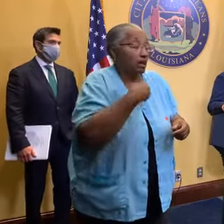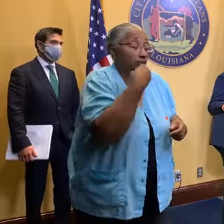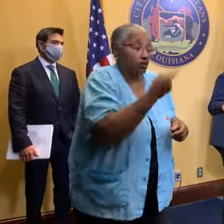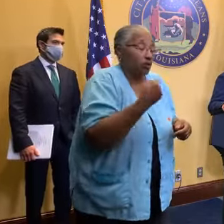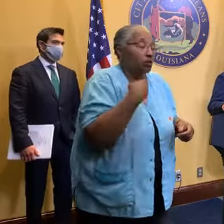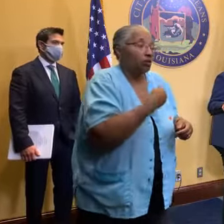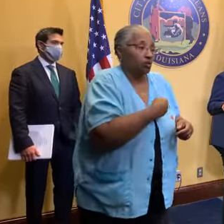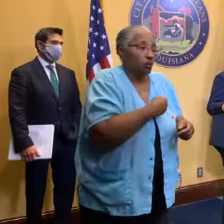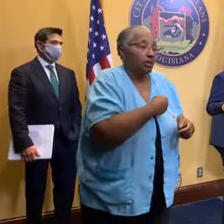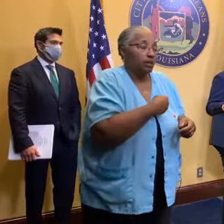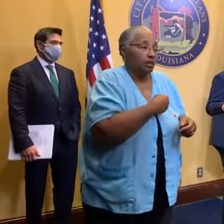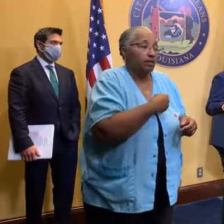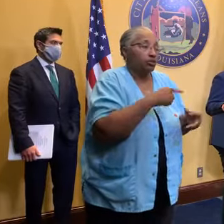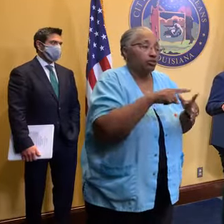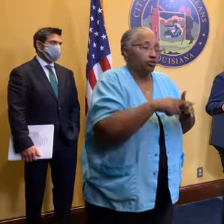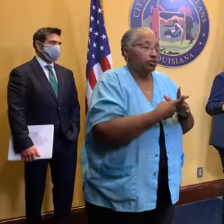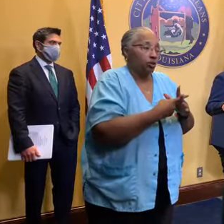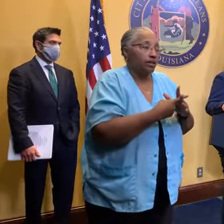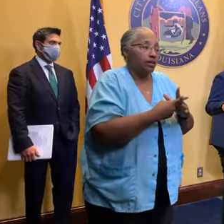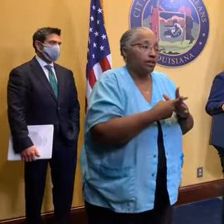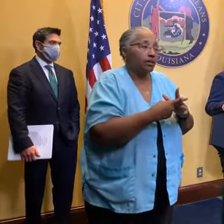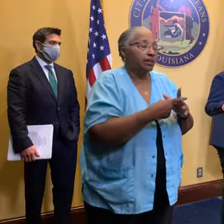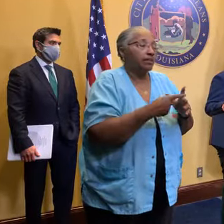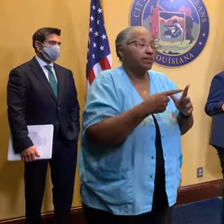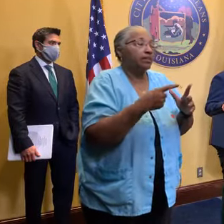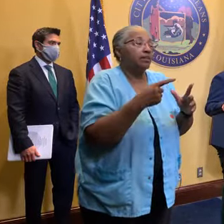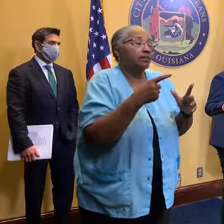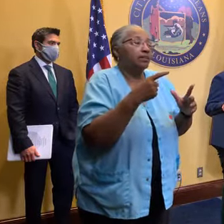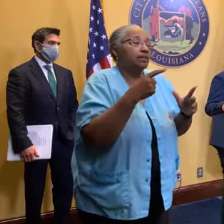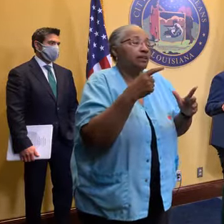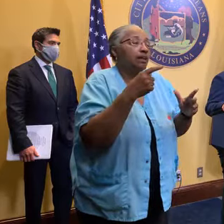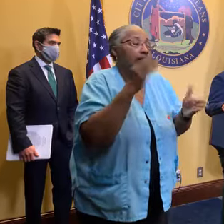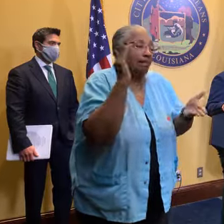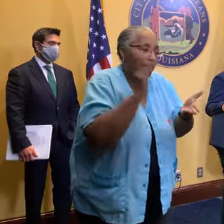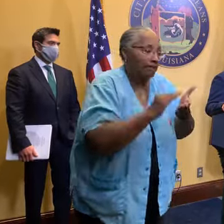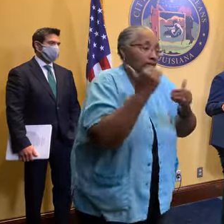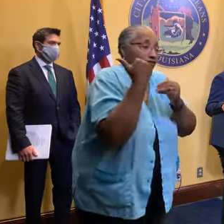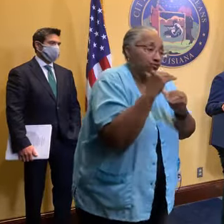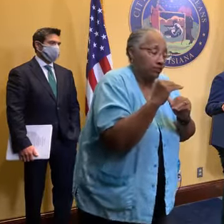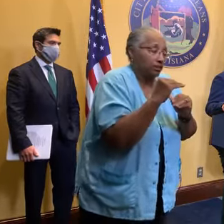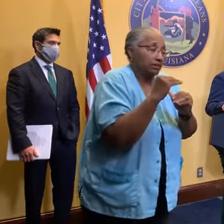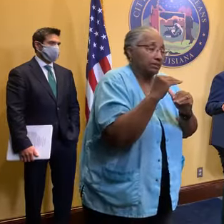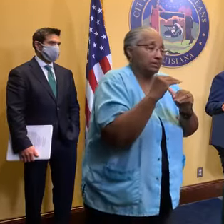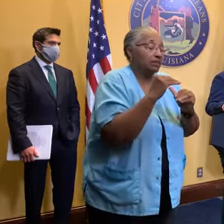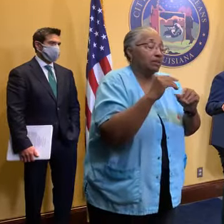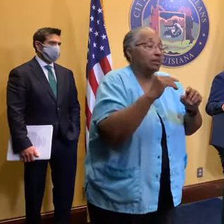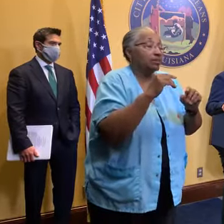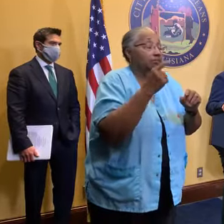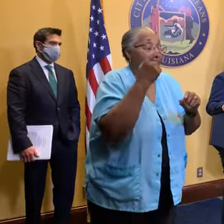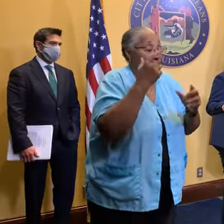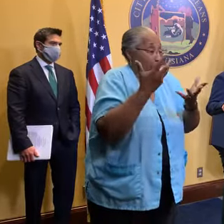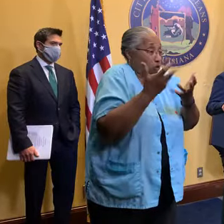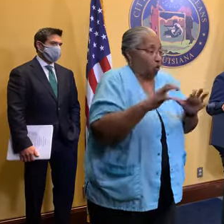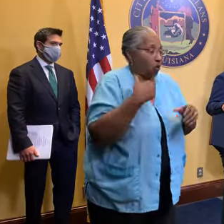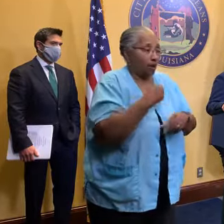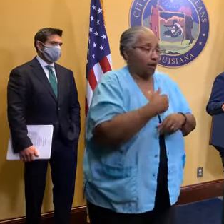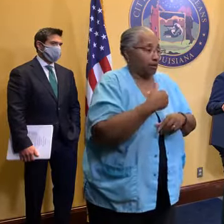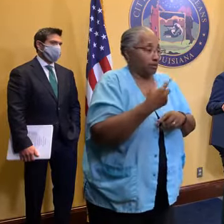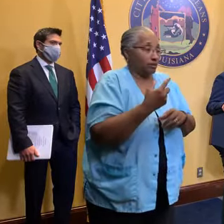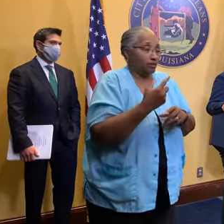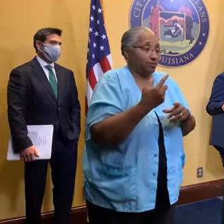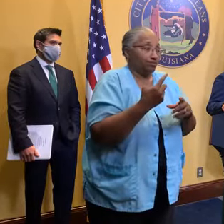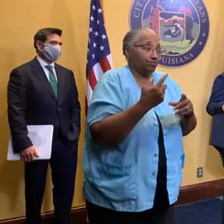easing restrictions, was not to go back. But again, that depends on the public showing